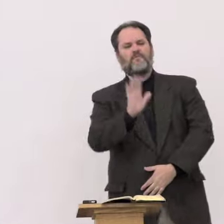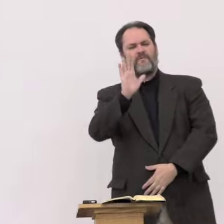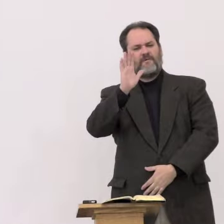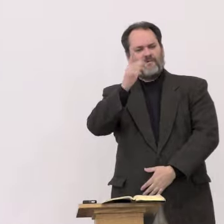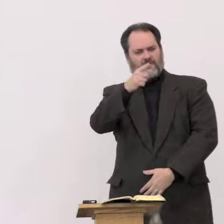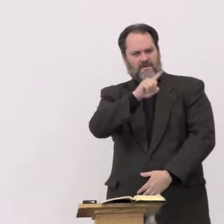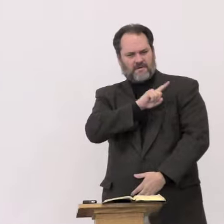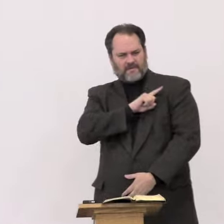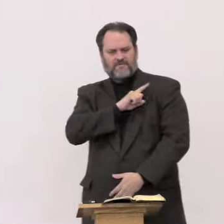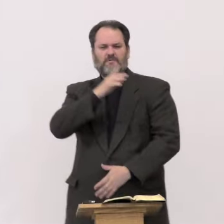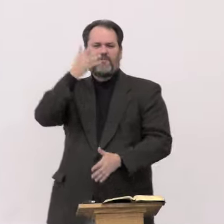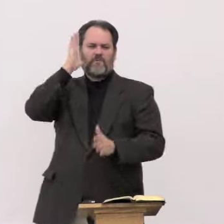They'll just ignore it.